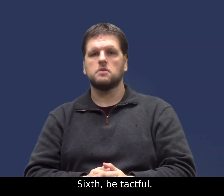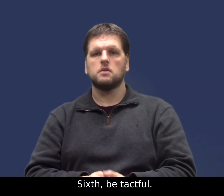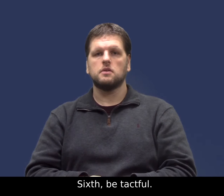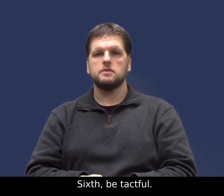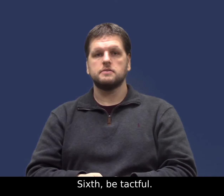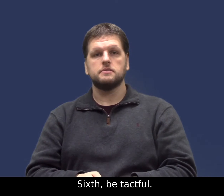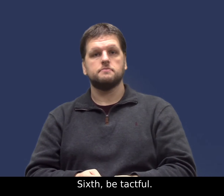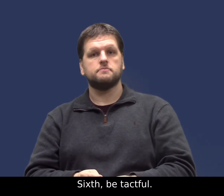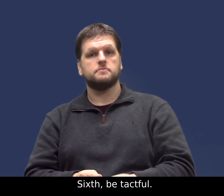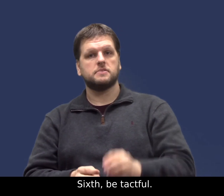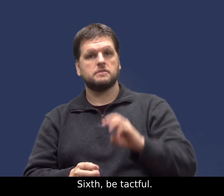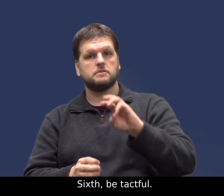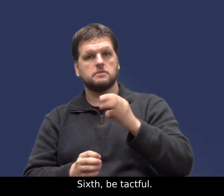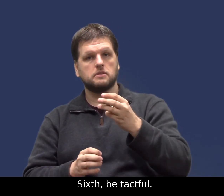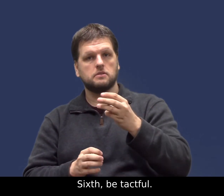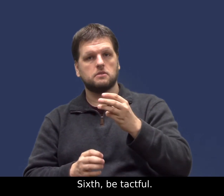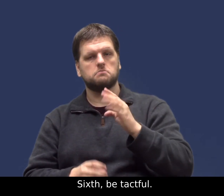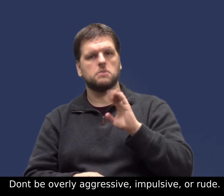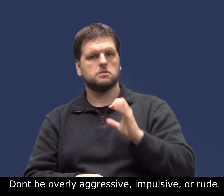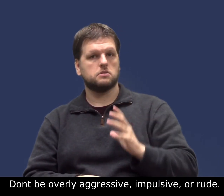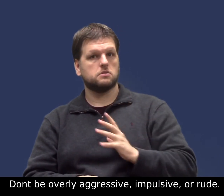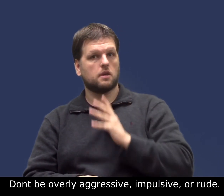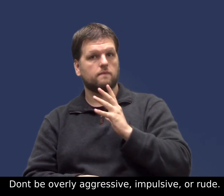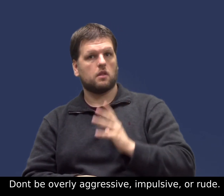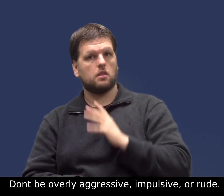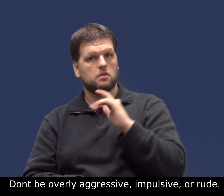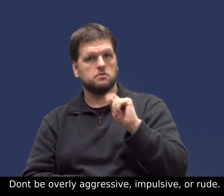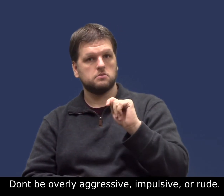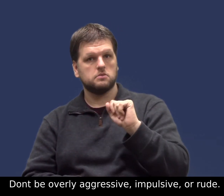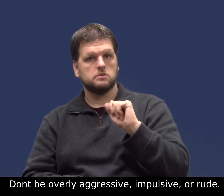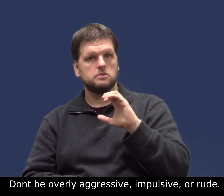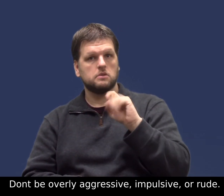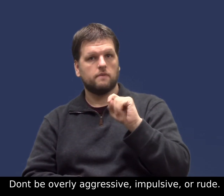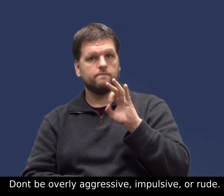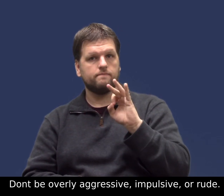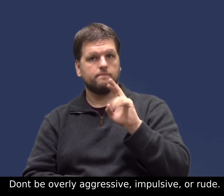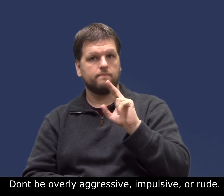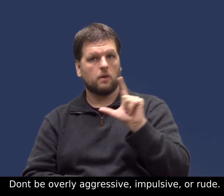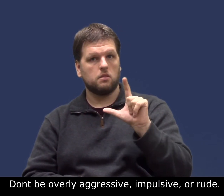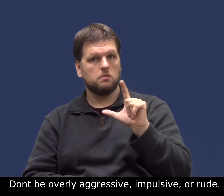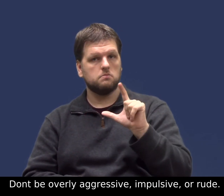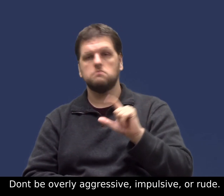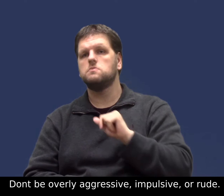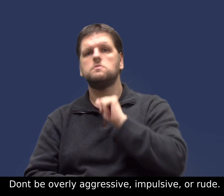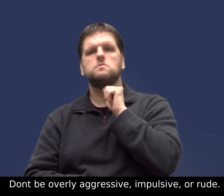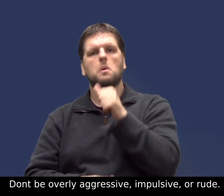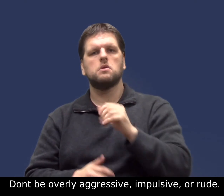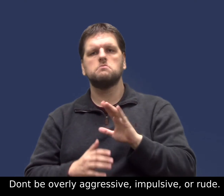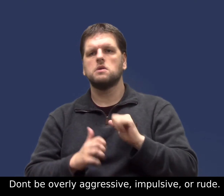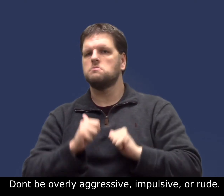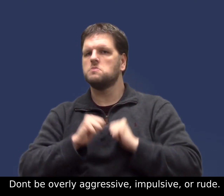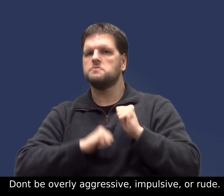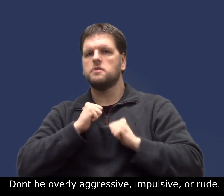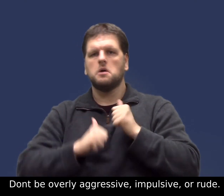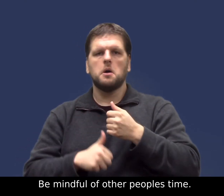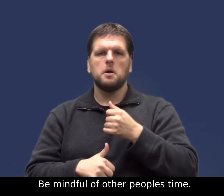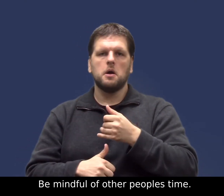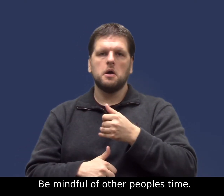Sixth, be tactful. Don't be overly aggressive, impulsive, or rude.